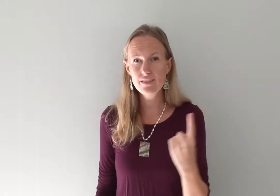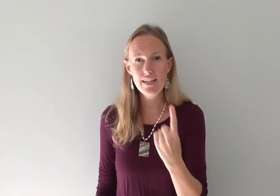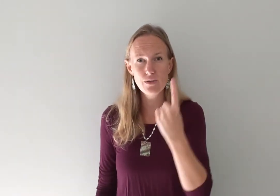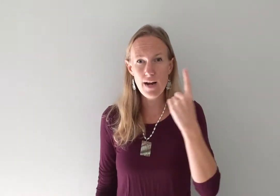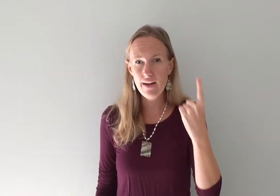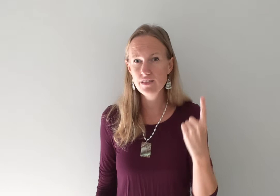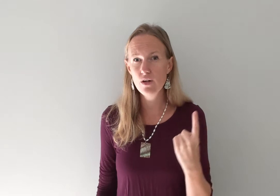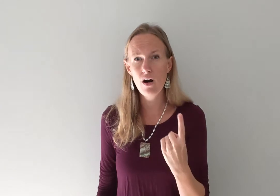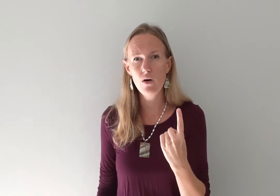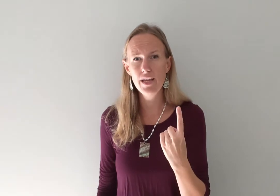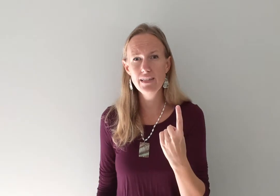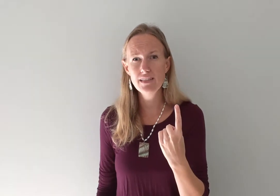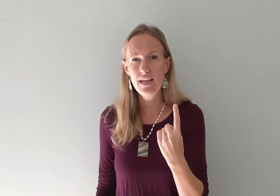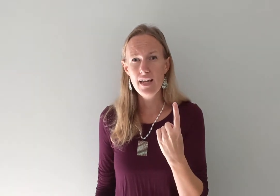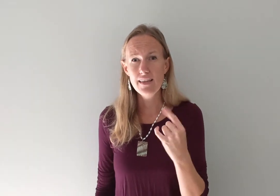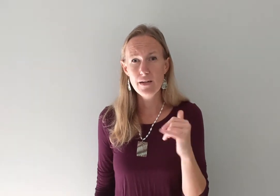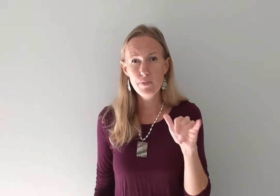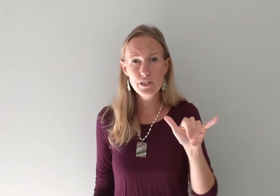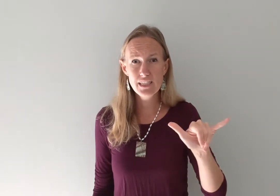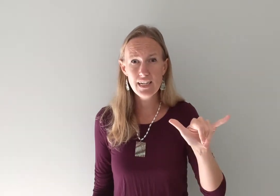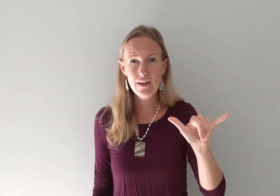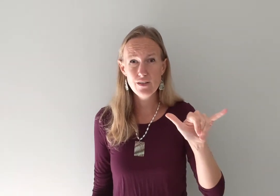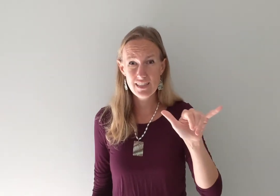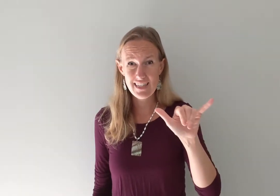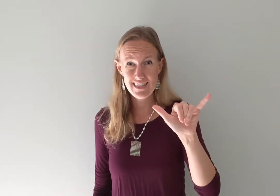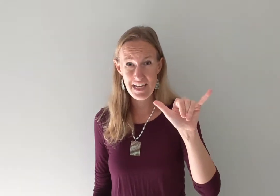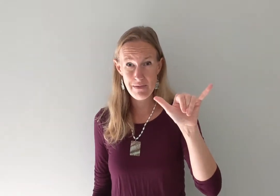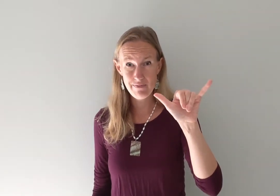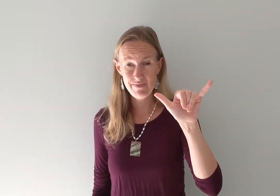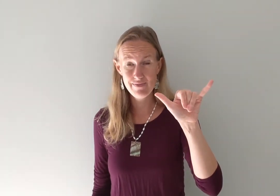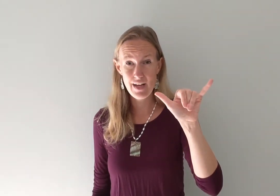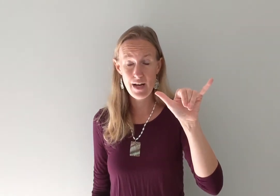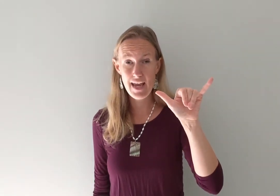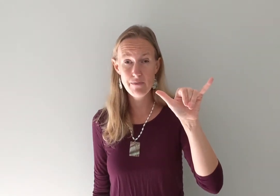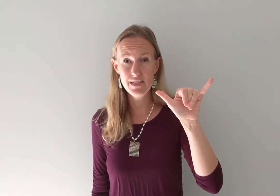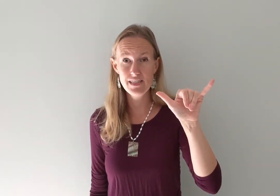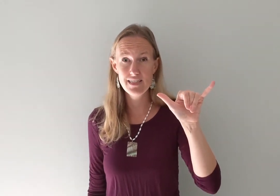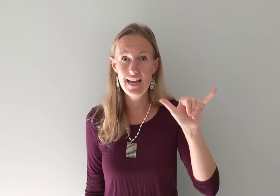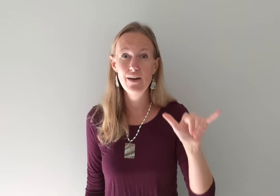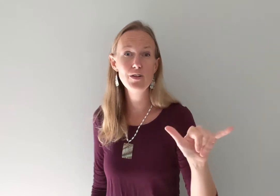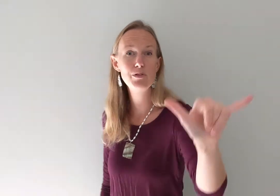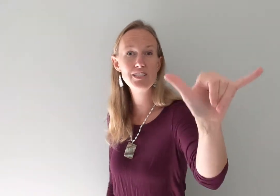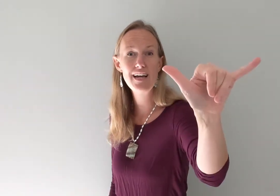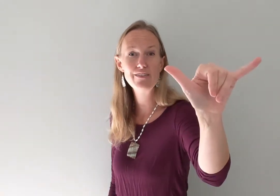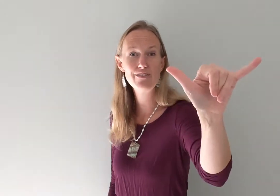that's around to go always. And then pushing it out in that same hand position as now, you push it out